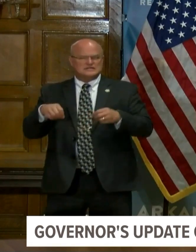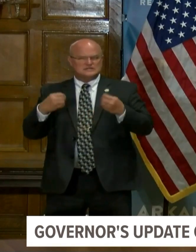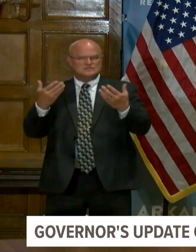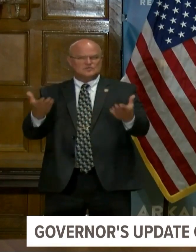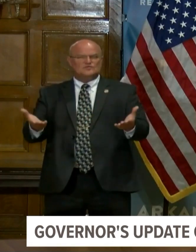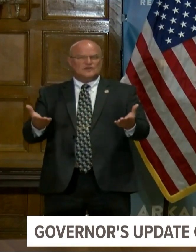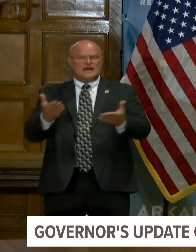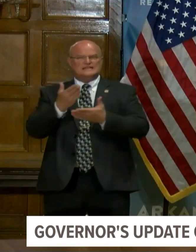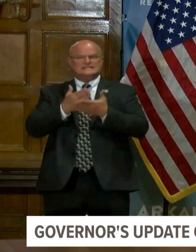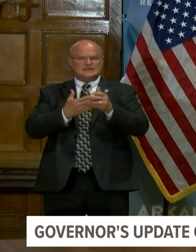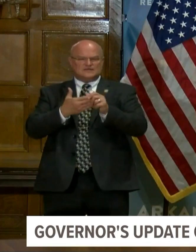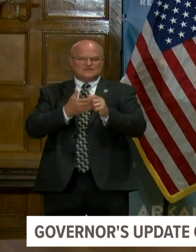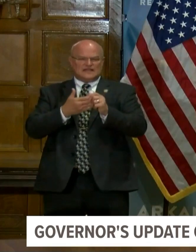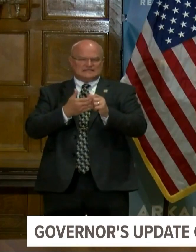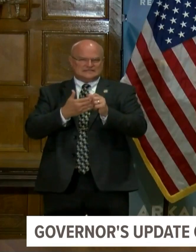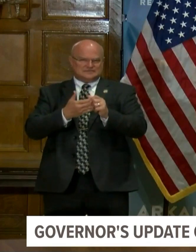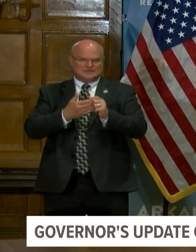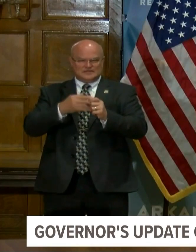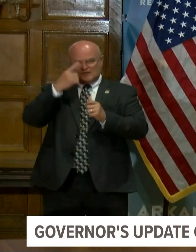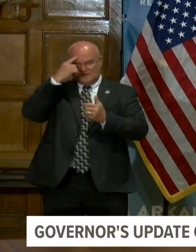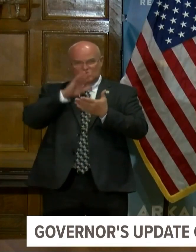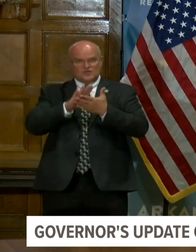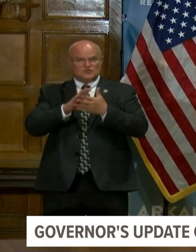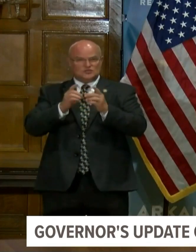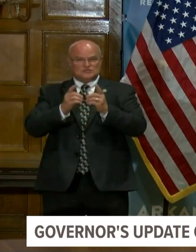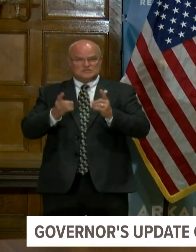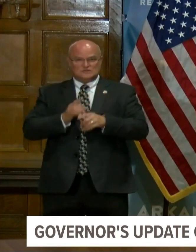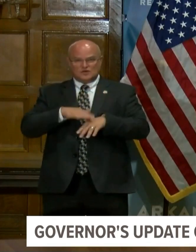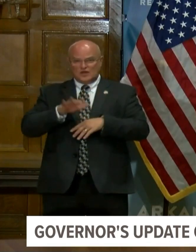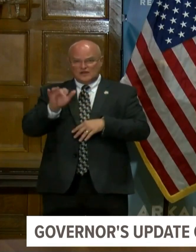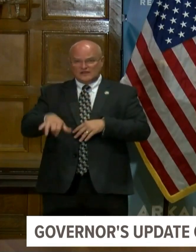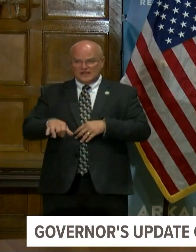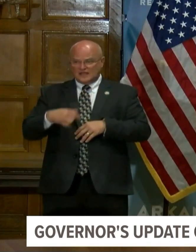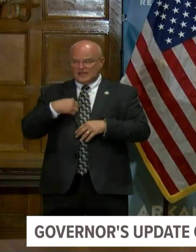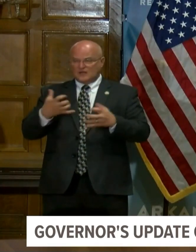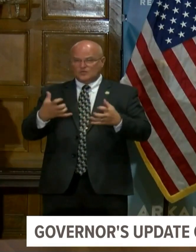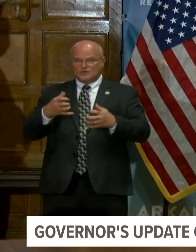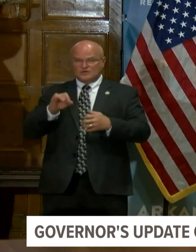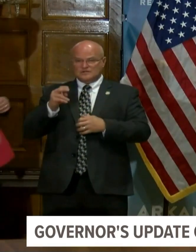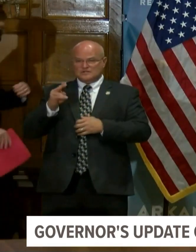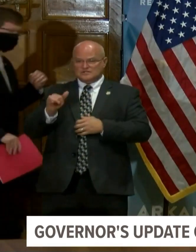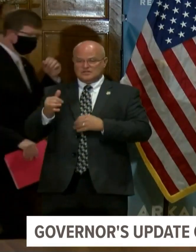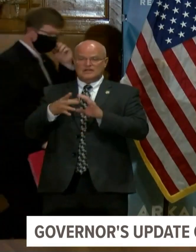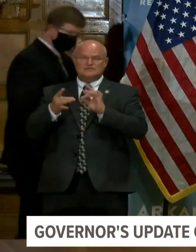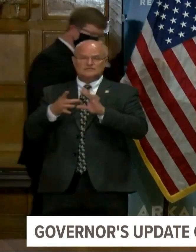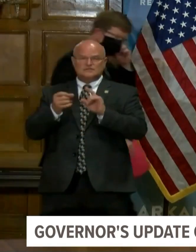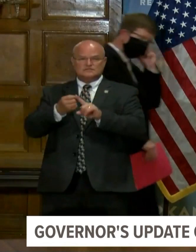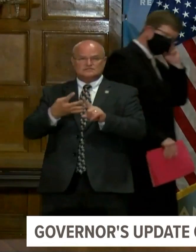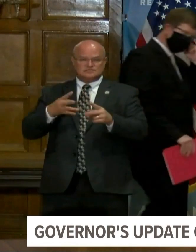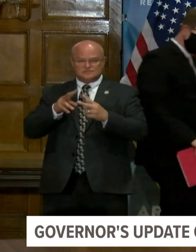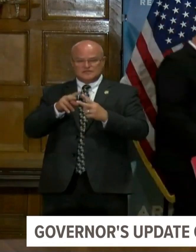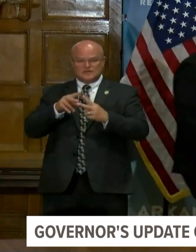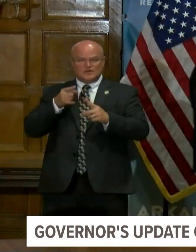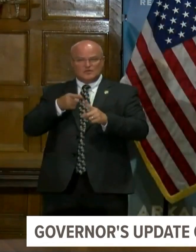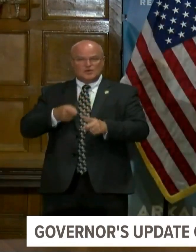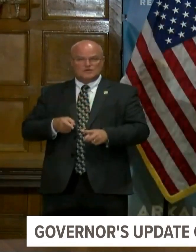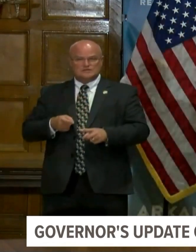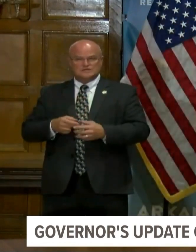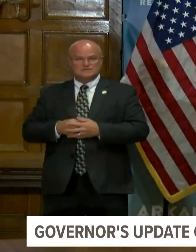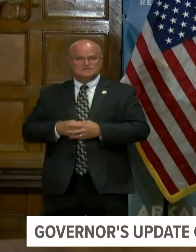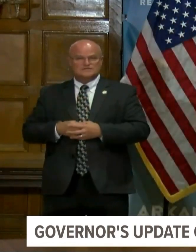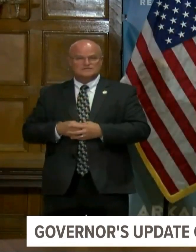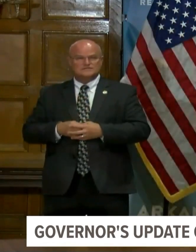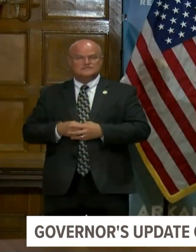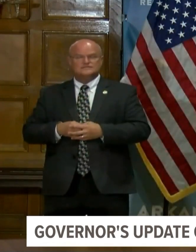provide some flexibility to the school districts on that. I do want to, Johnny, do you want to elaborate on either one of those points, Dr.